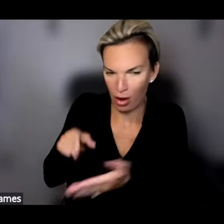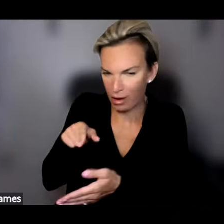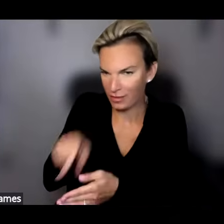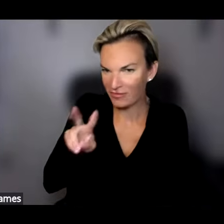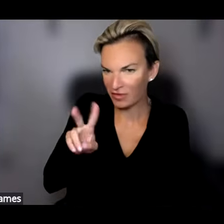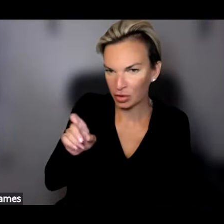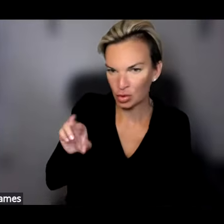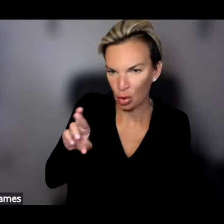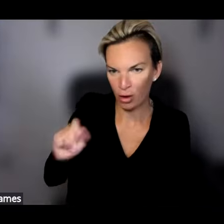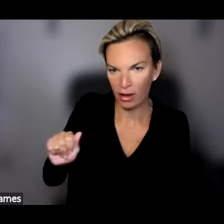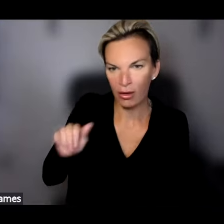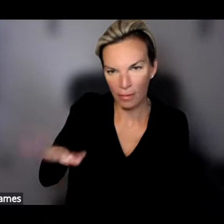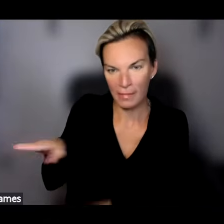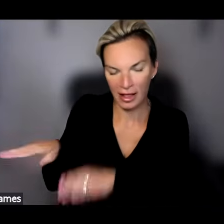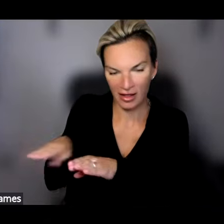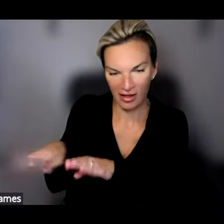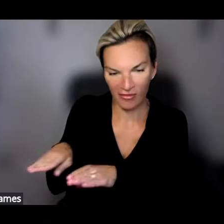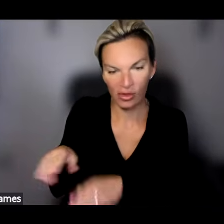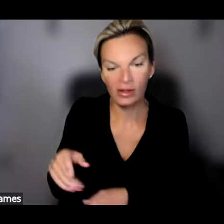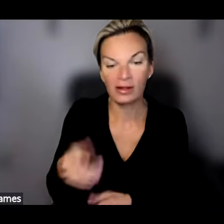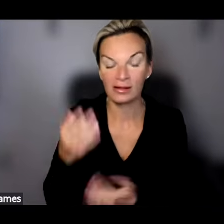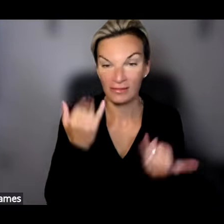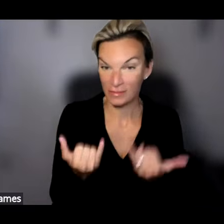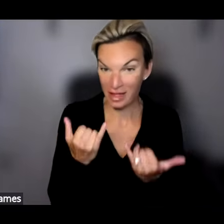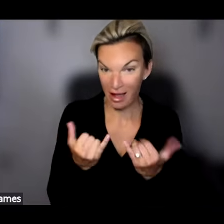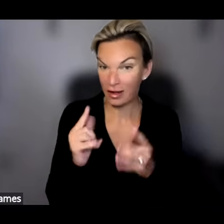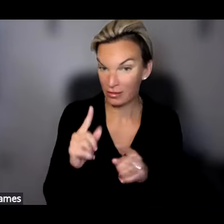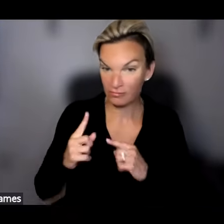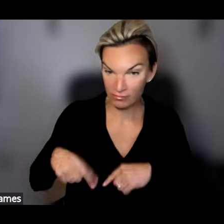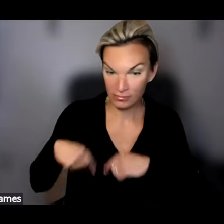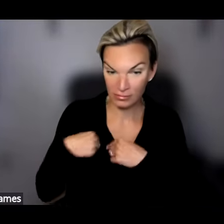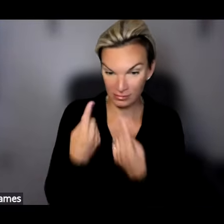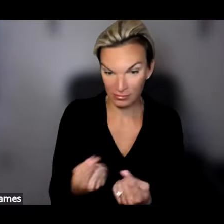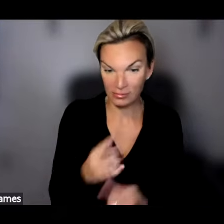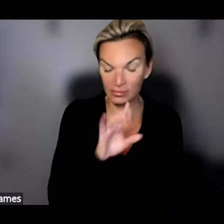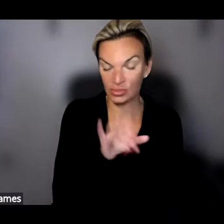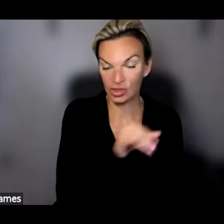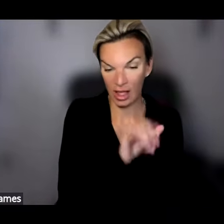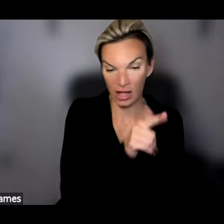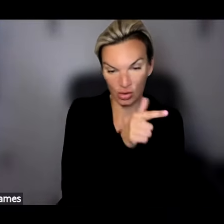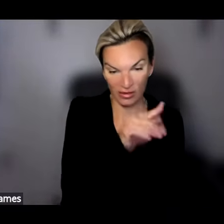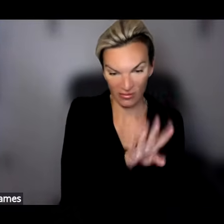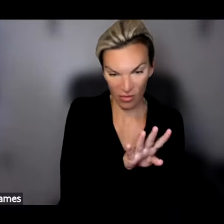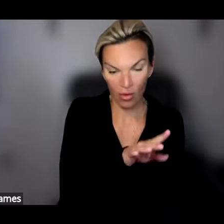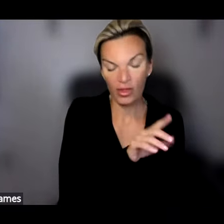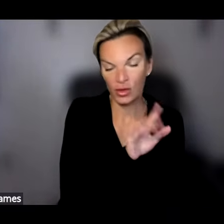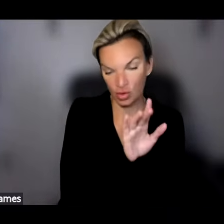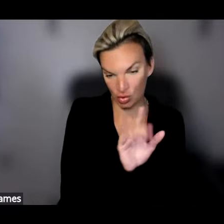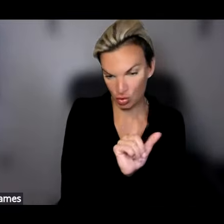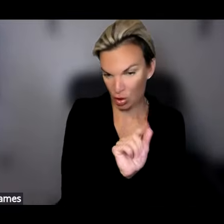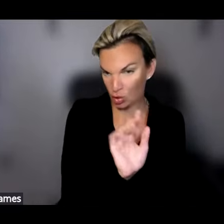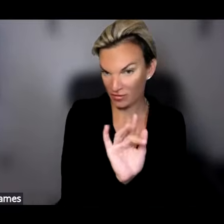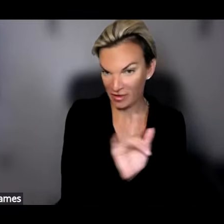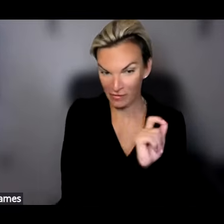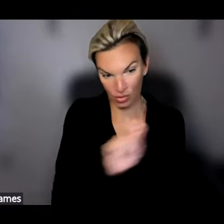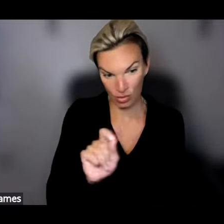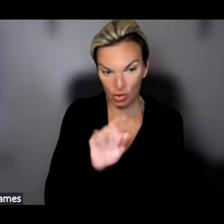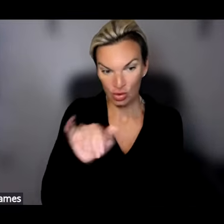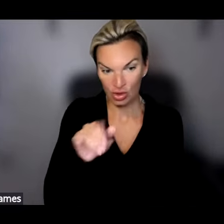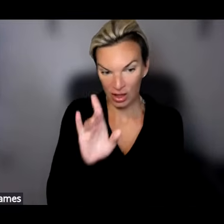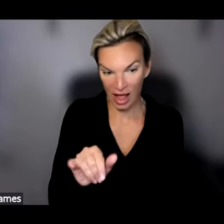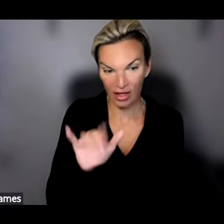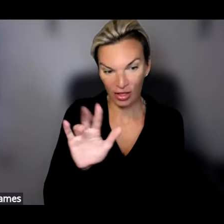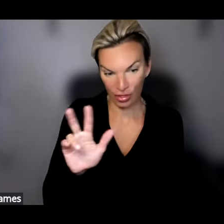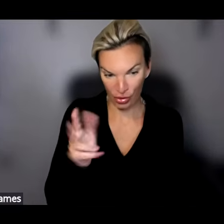says, between July 24th, 2025 and June 3rd, 2026, Antrim County Clerk